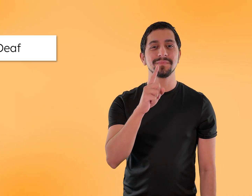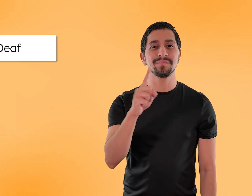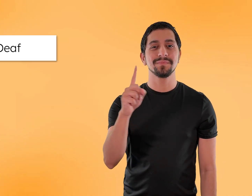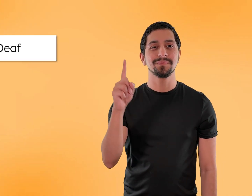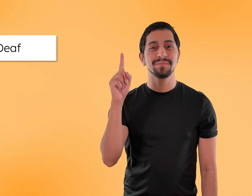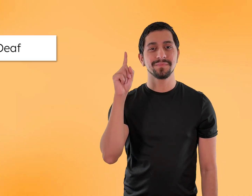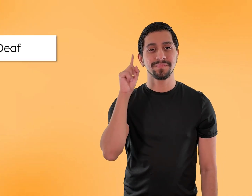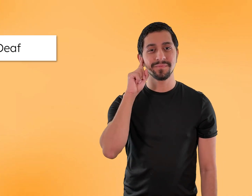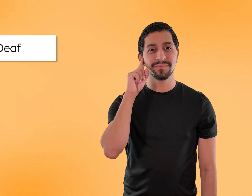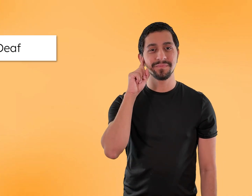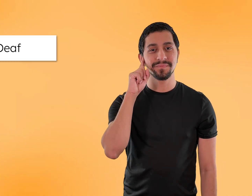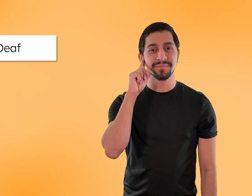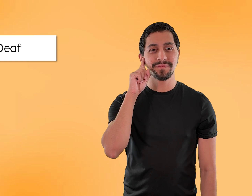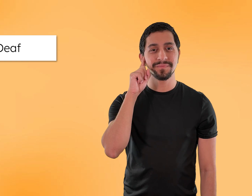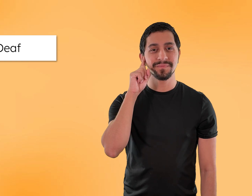Deaf.